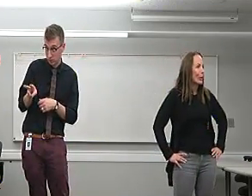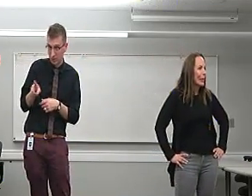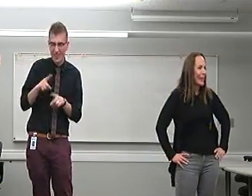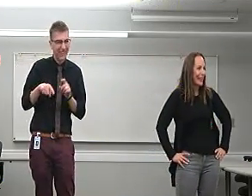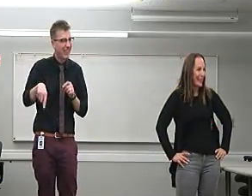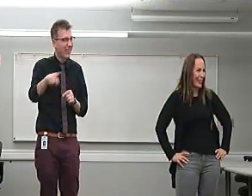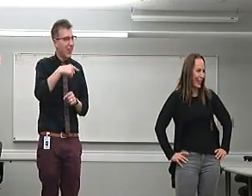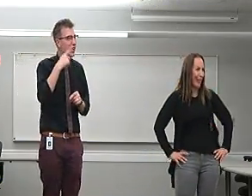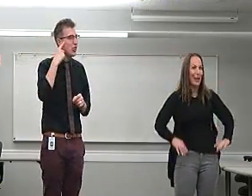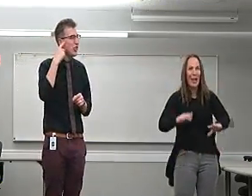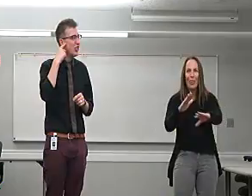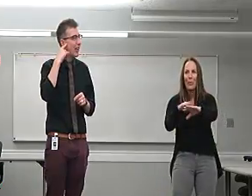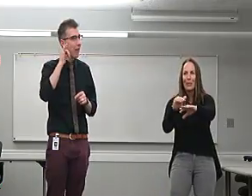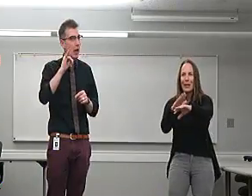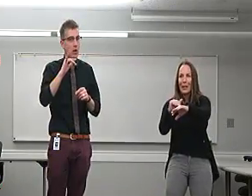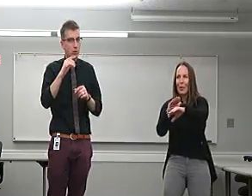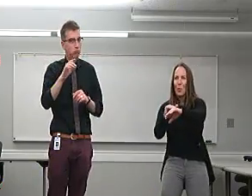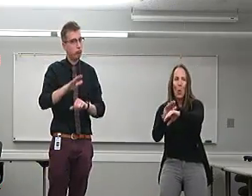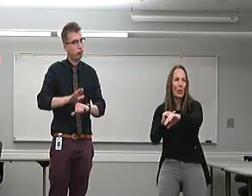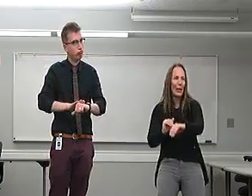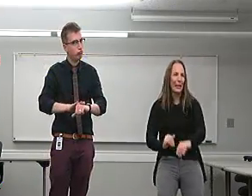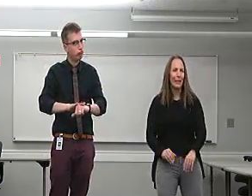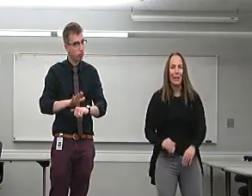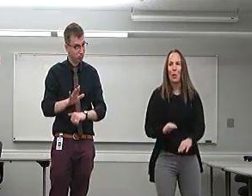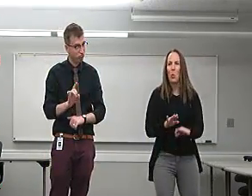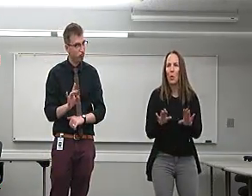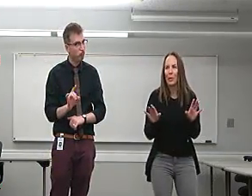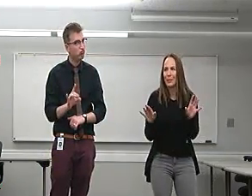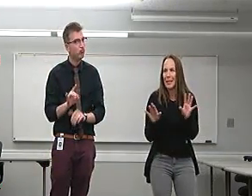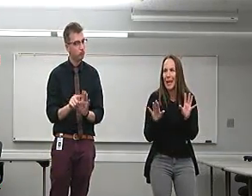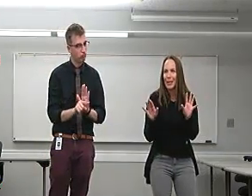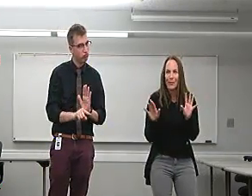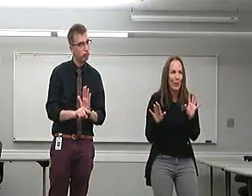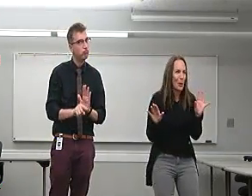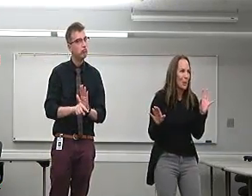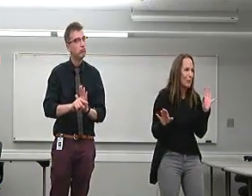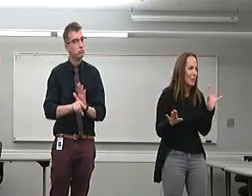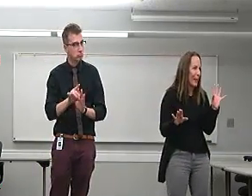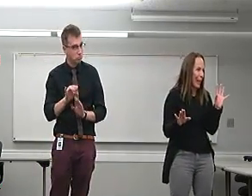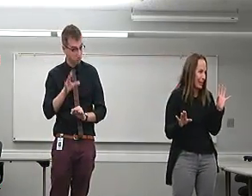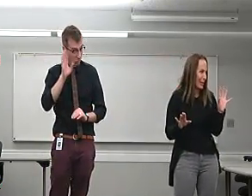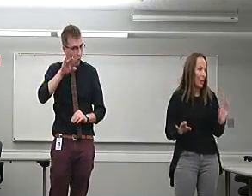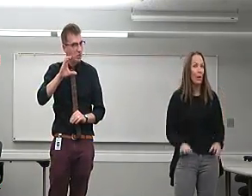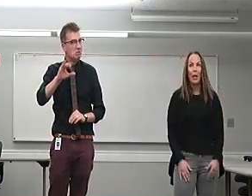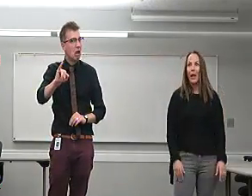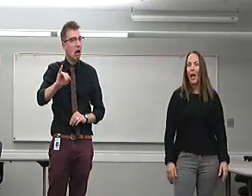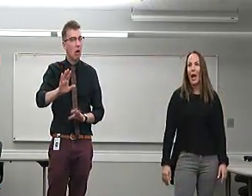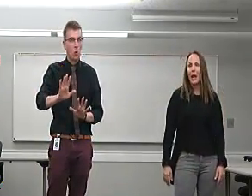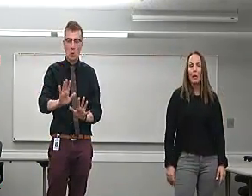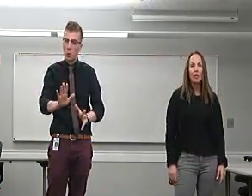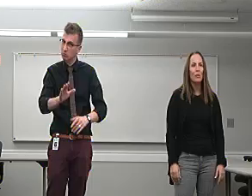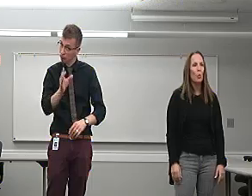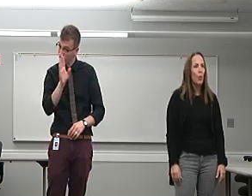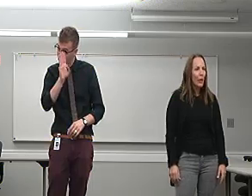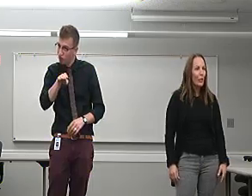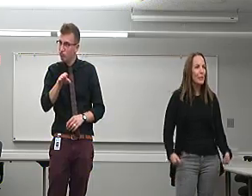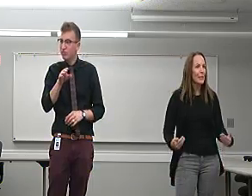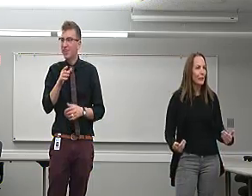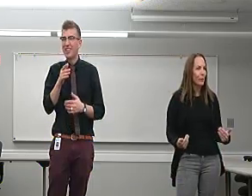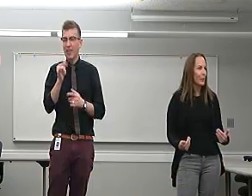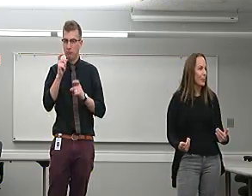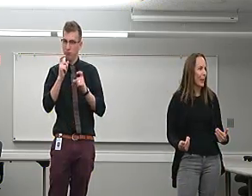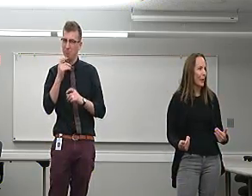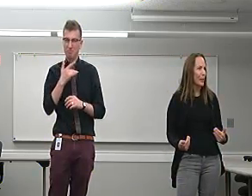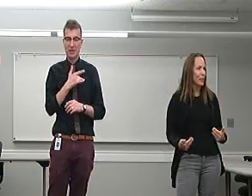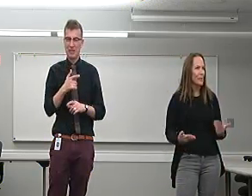Like the warning, the tale of the cochlear implant, It was the weirdest thing for me as a parent to